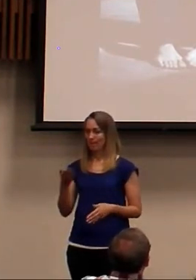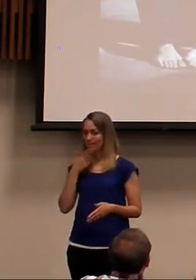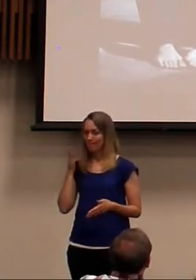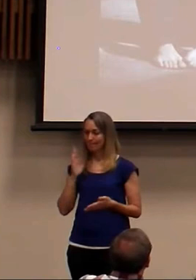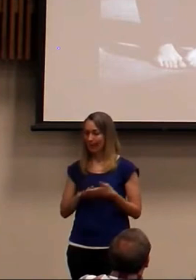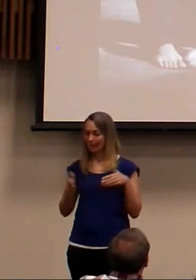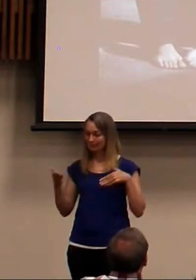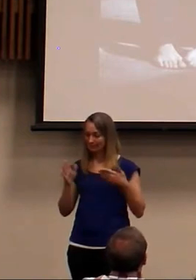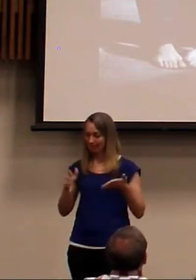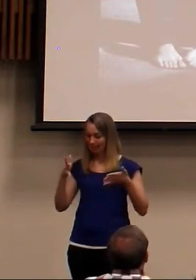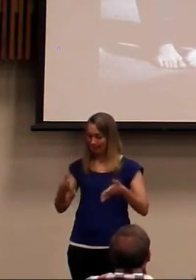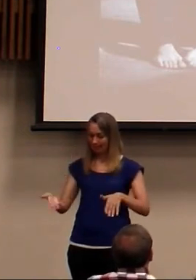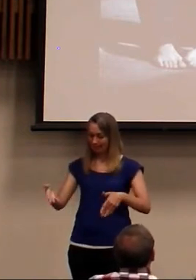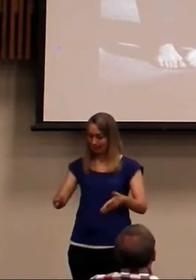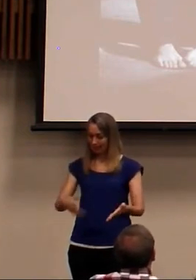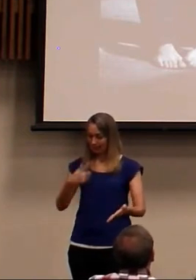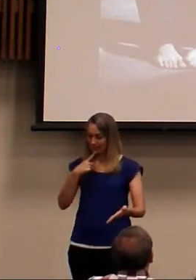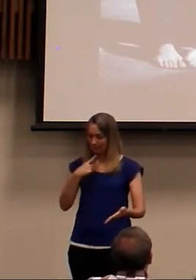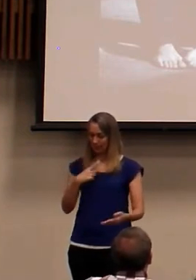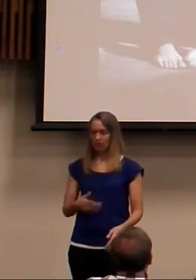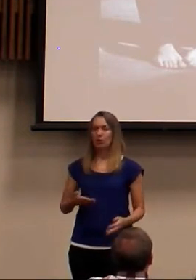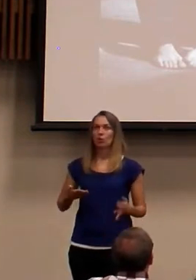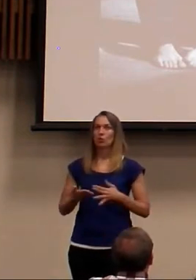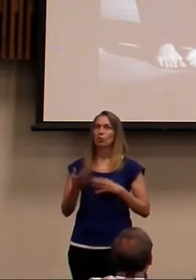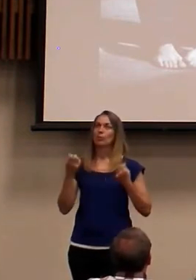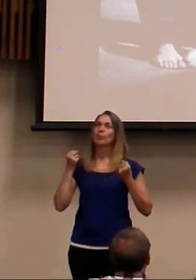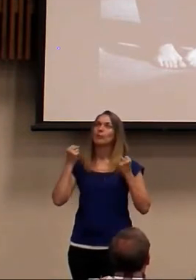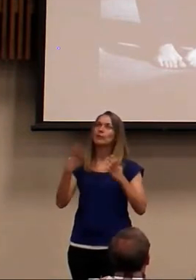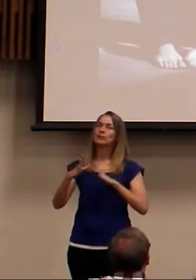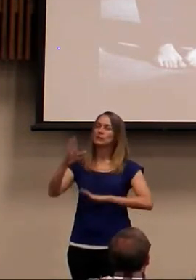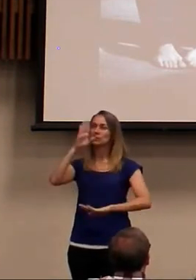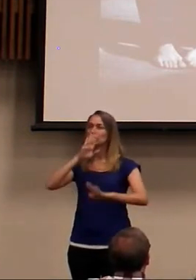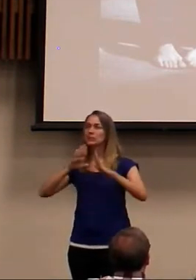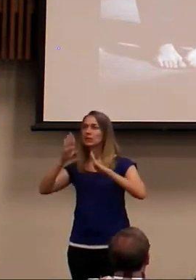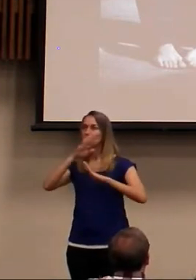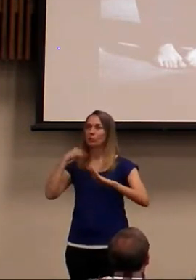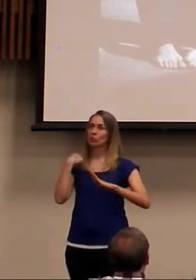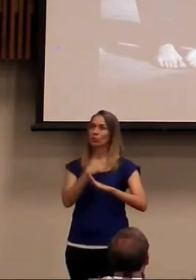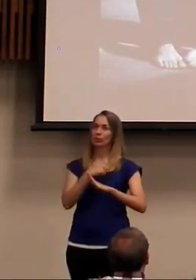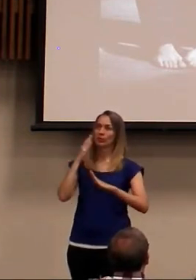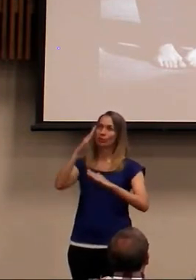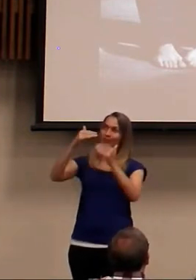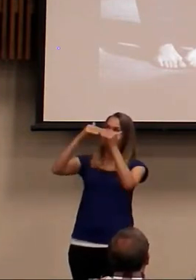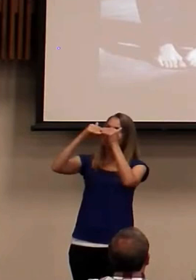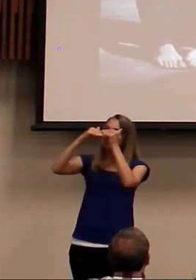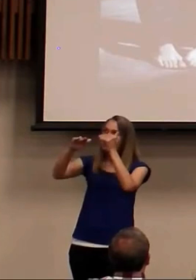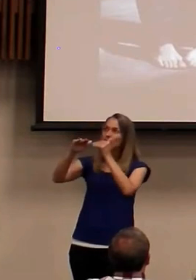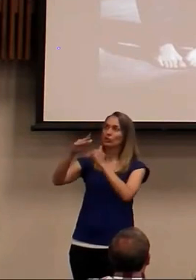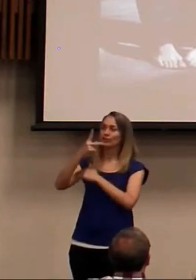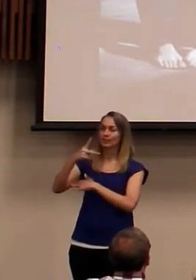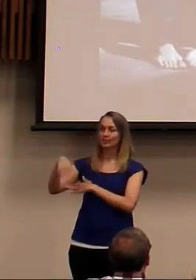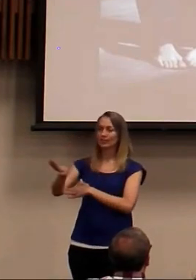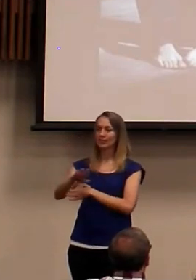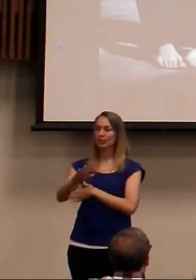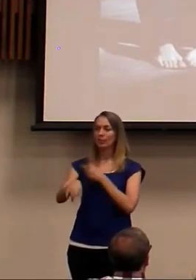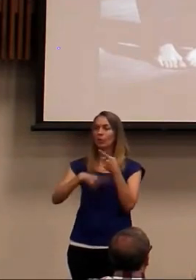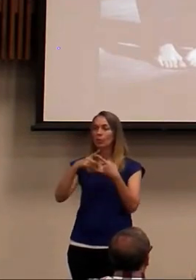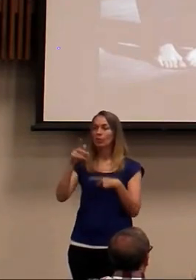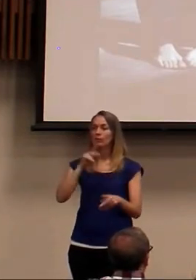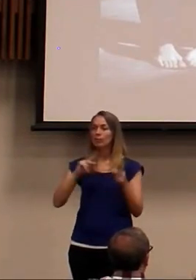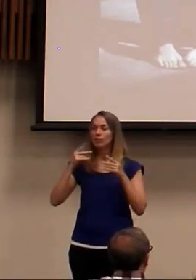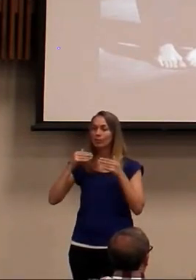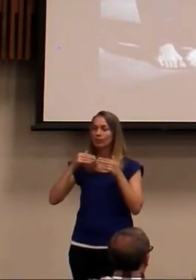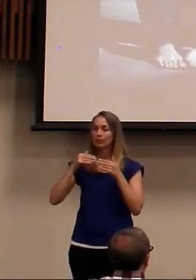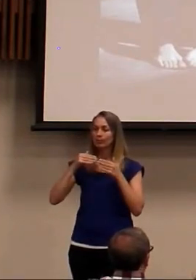it is through many tribulations that we must enter the kingdom. When people come into Christ, we celebrate